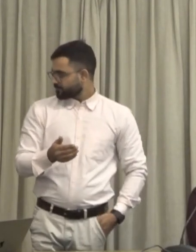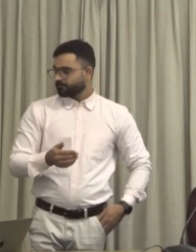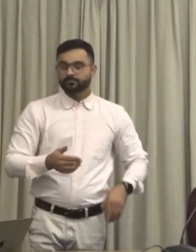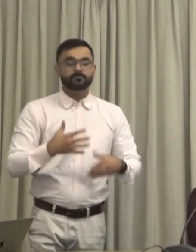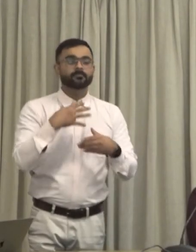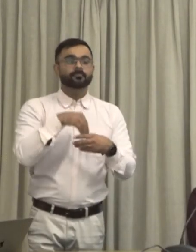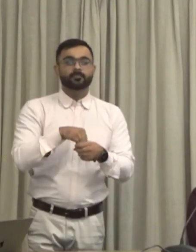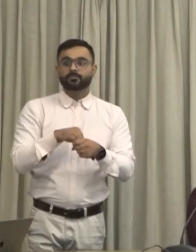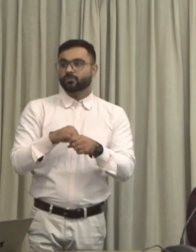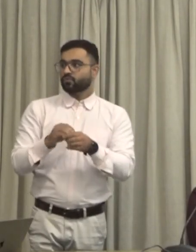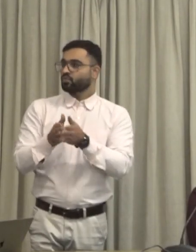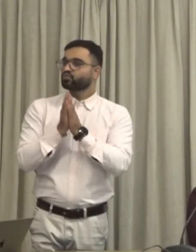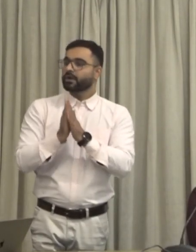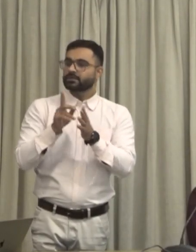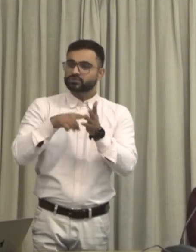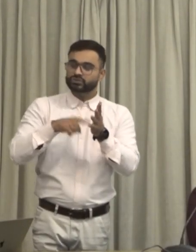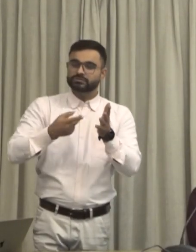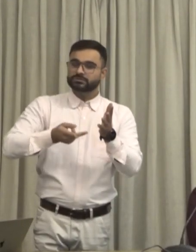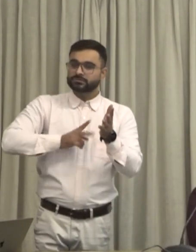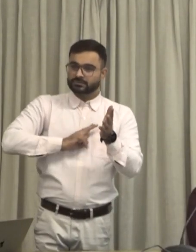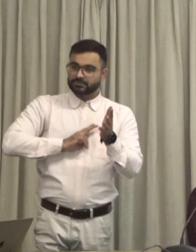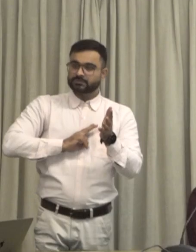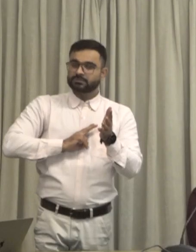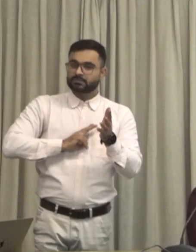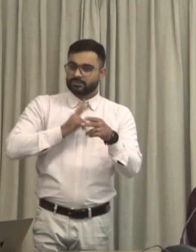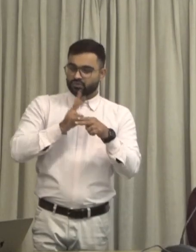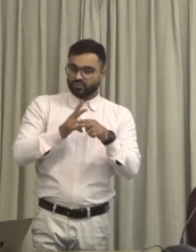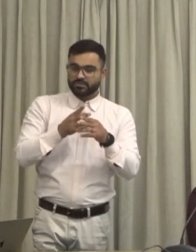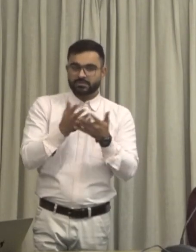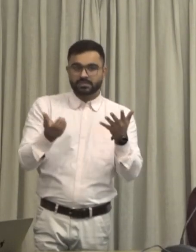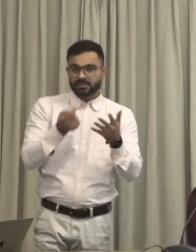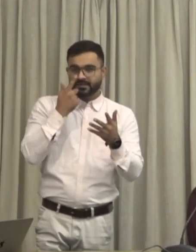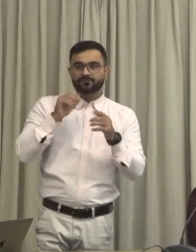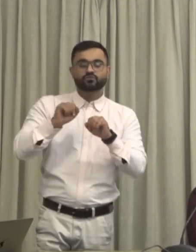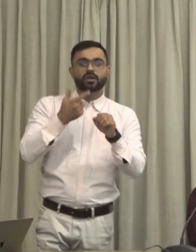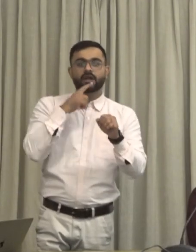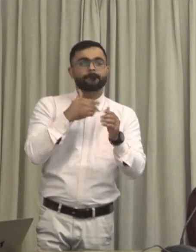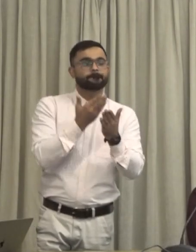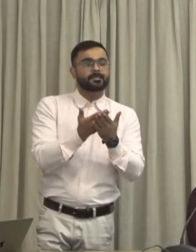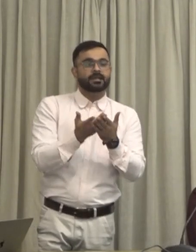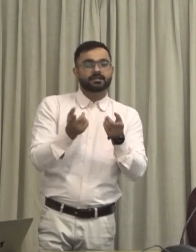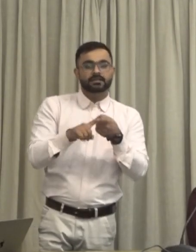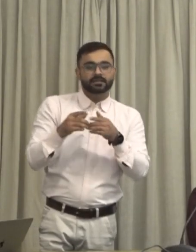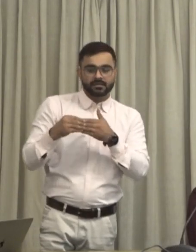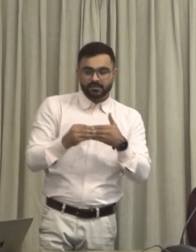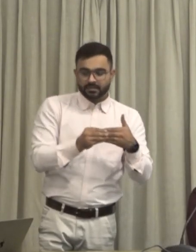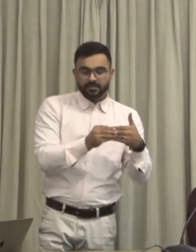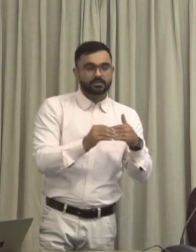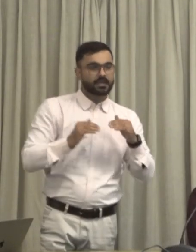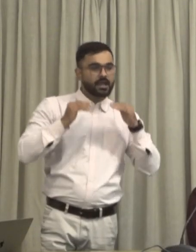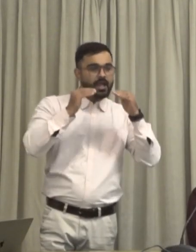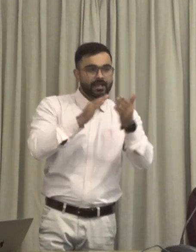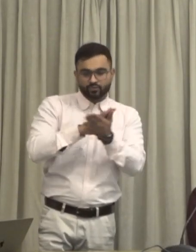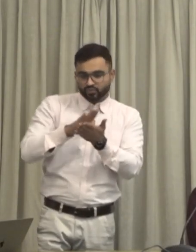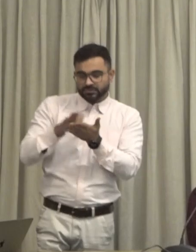Court to request the withdrawal of a particular kind of treatment, in this case, clinically assisted nutrition and